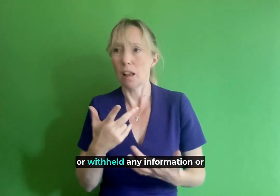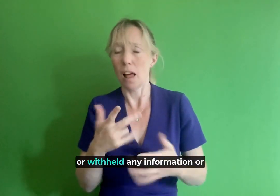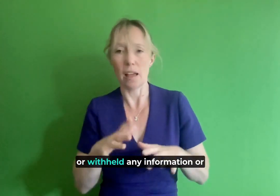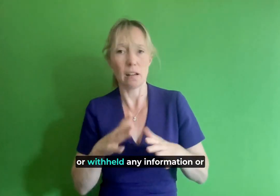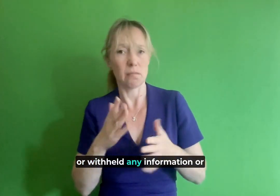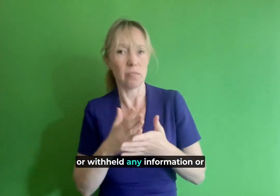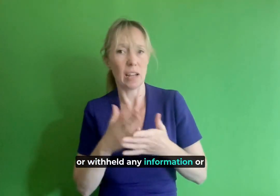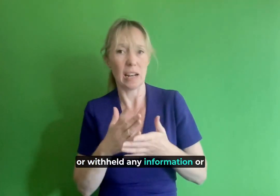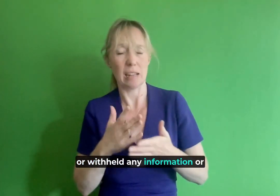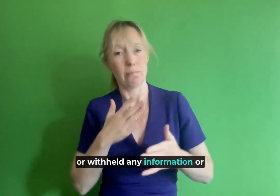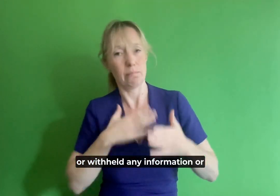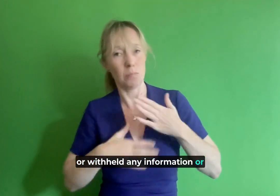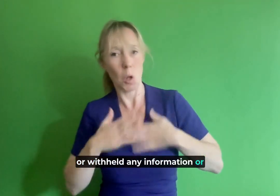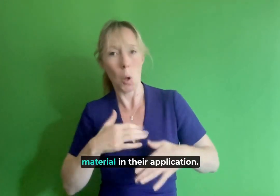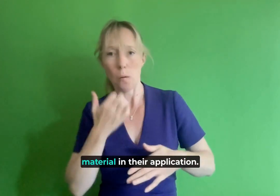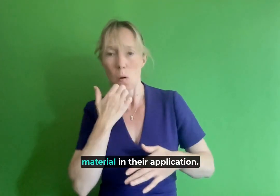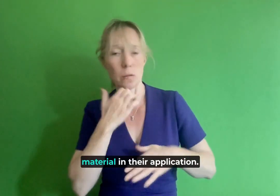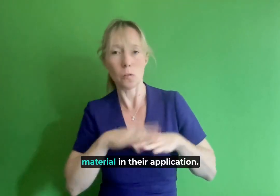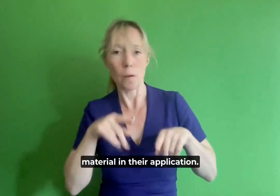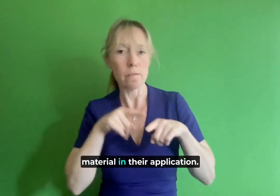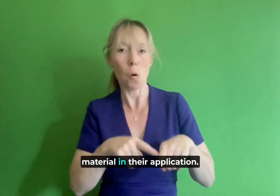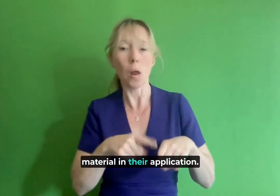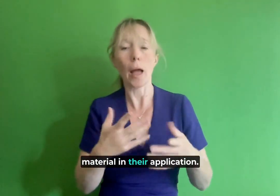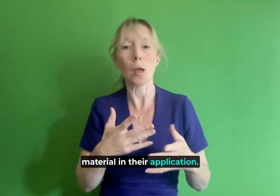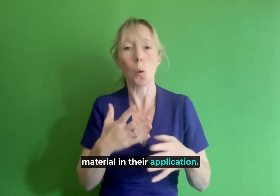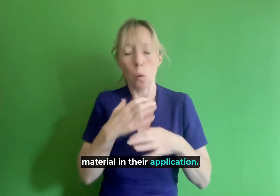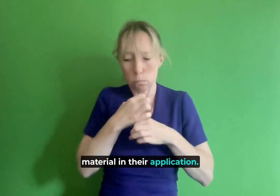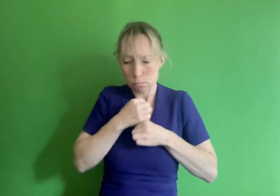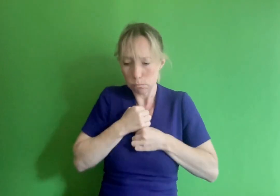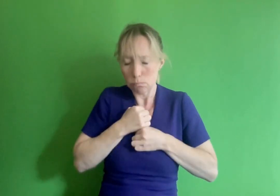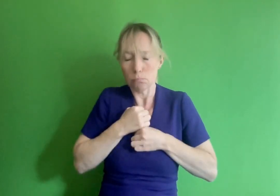withheld any information or material in their application.